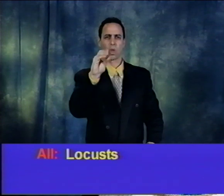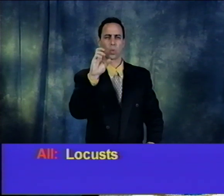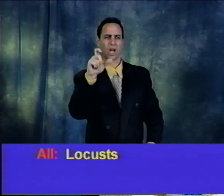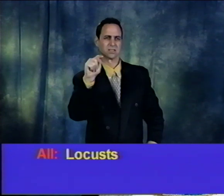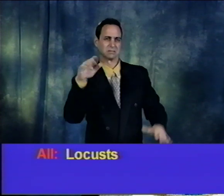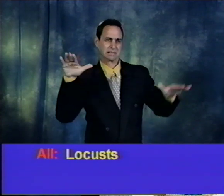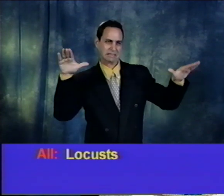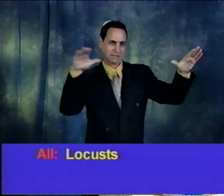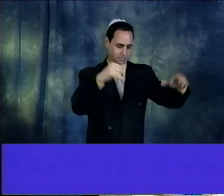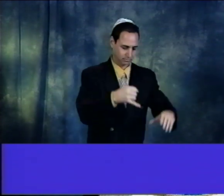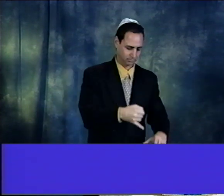locusts,